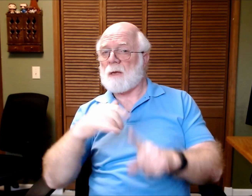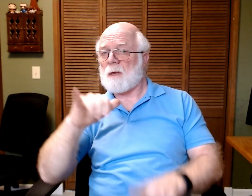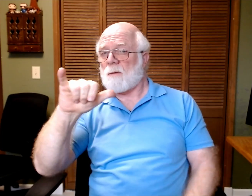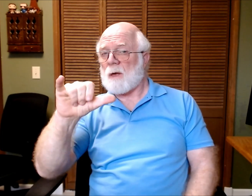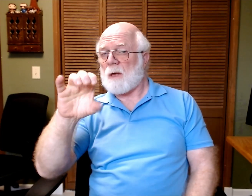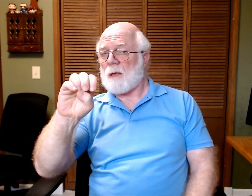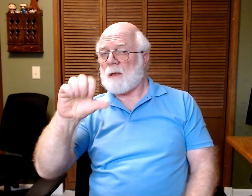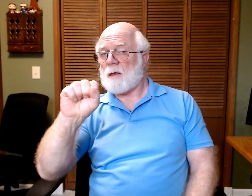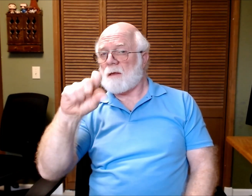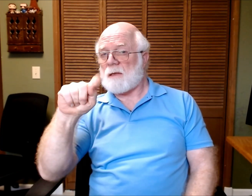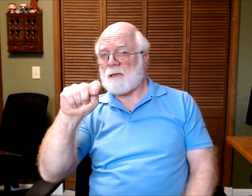The juice plus the yeast.